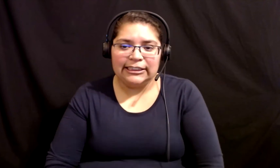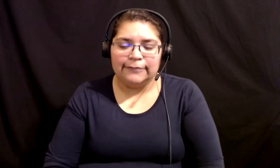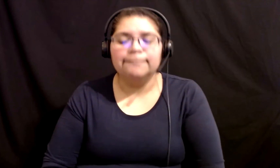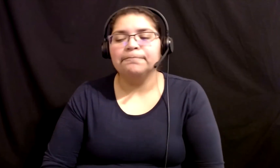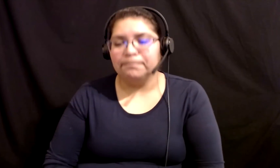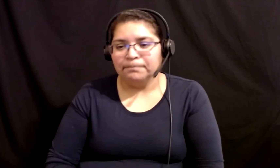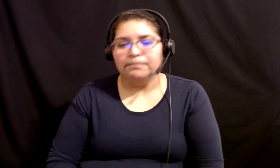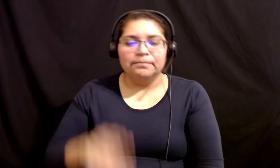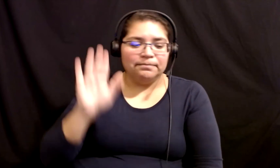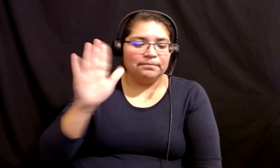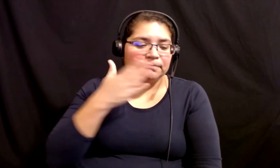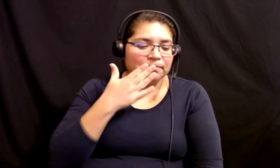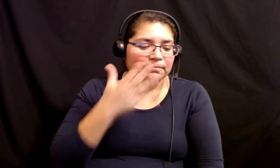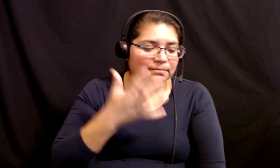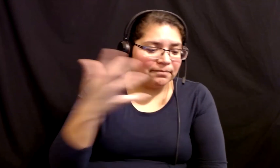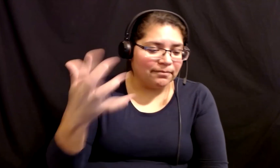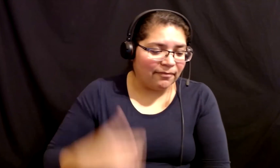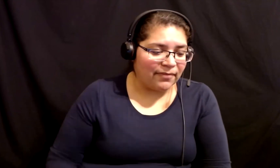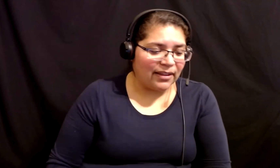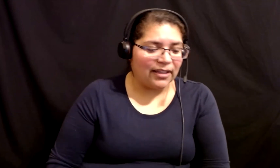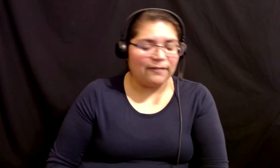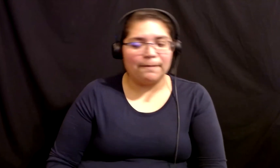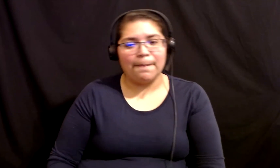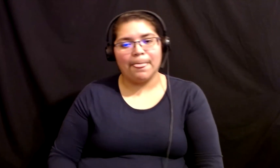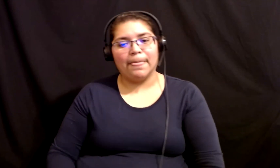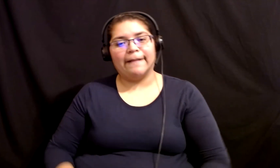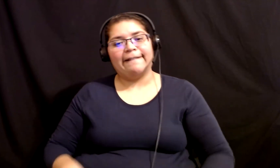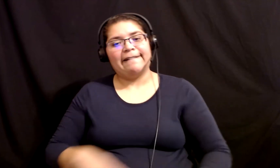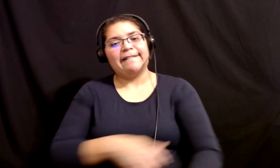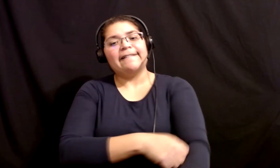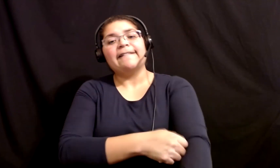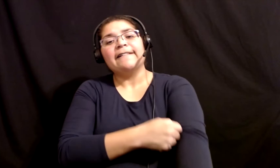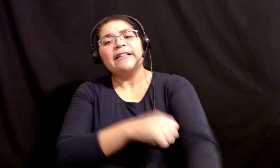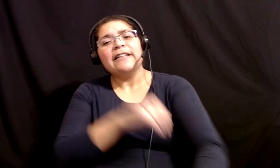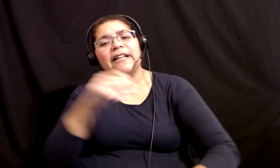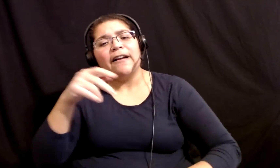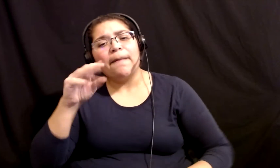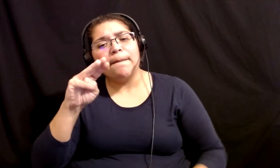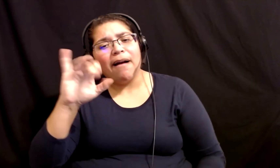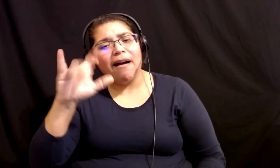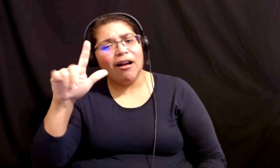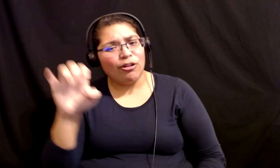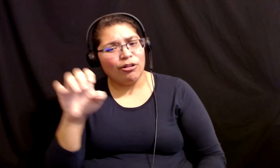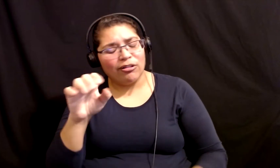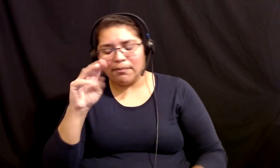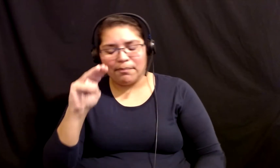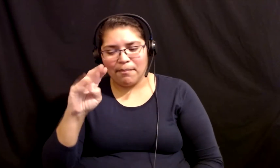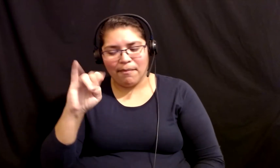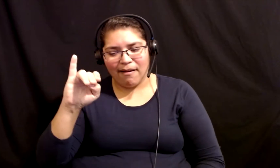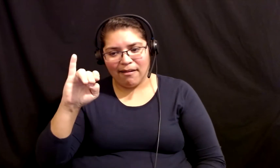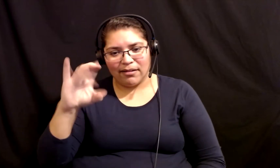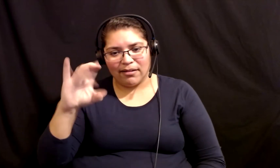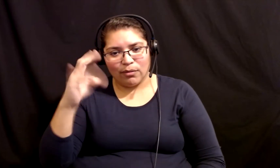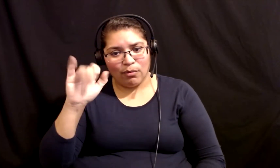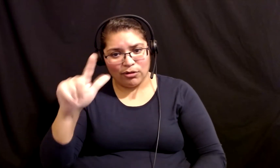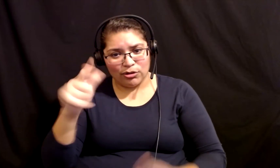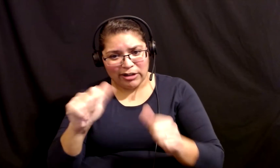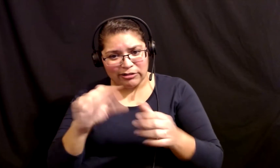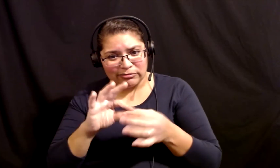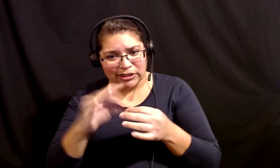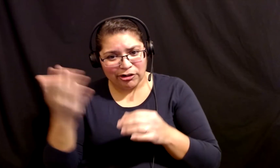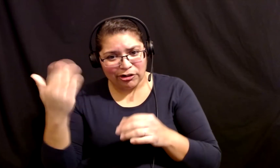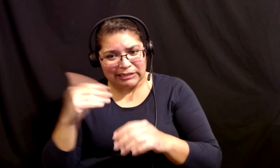Great. Thank you so much. And Michael, were you trying to speak earlier and got interrupted?